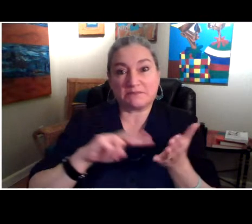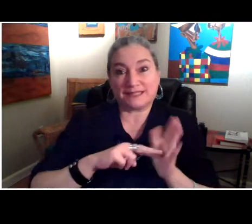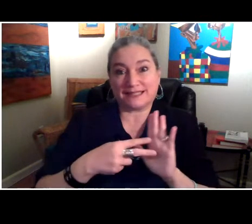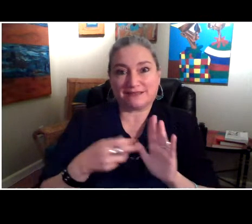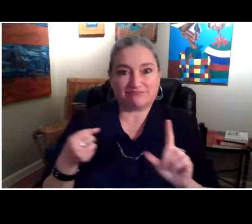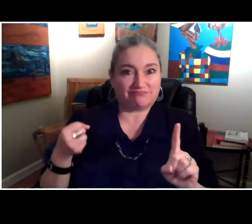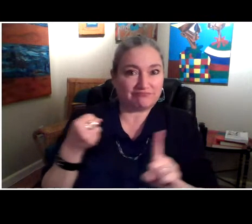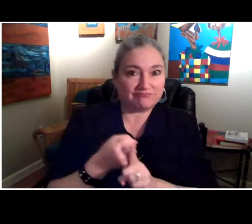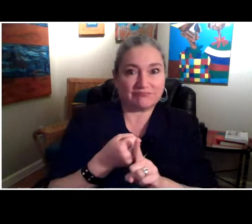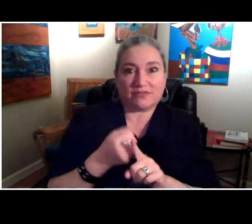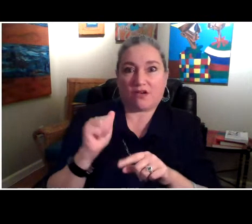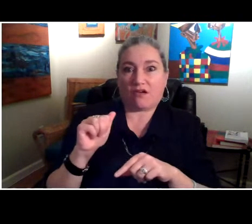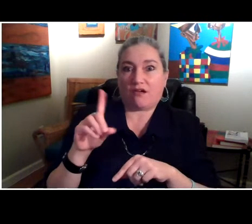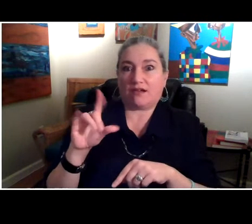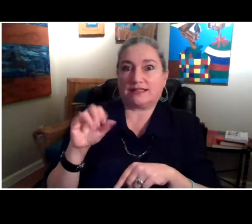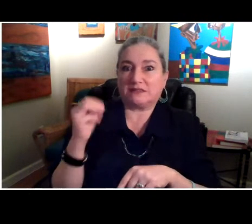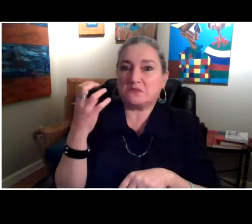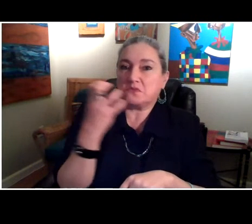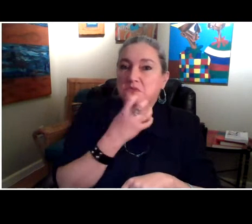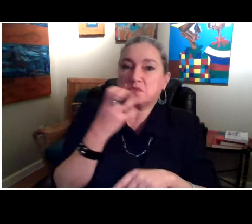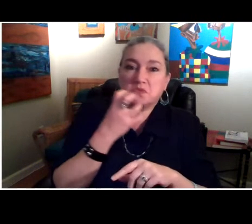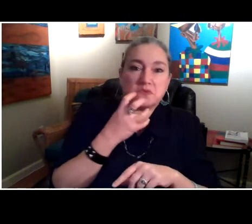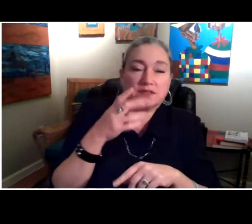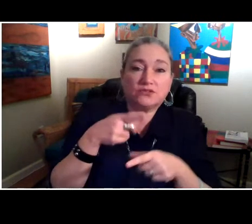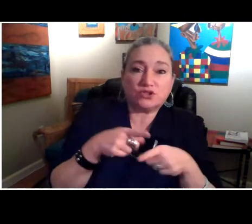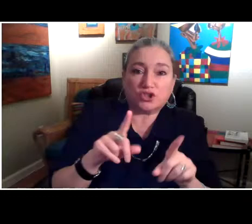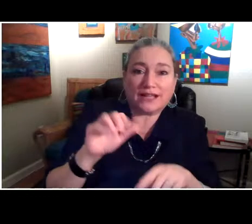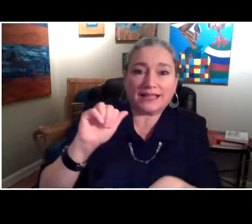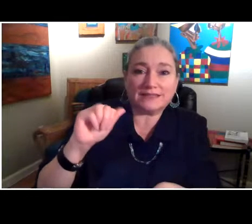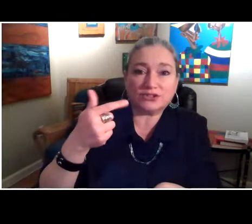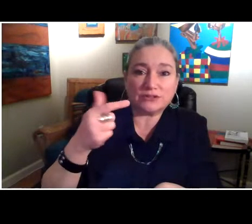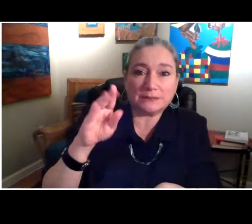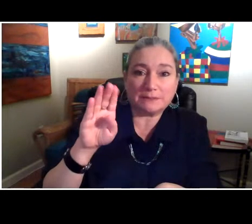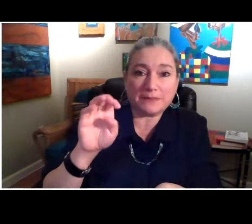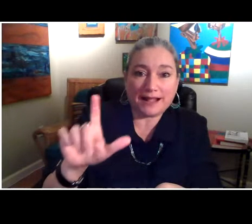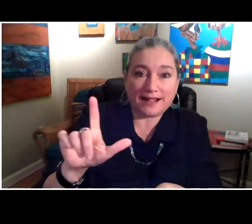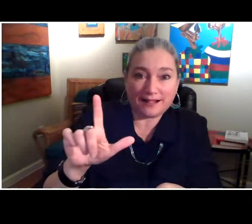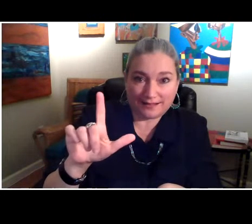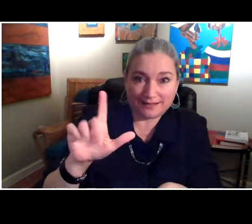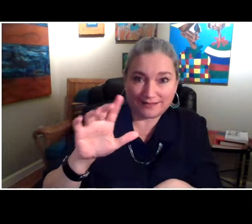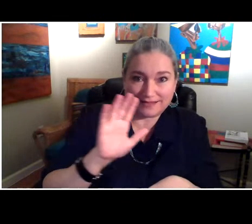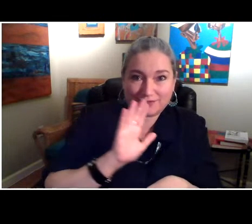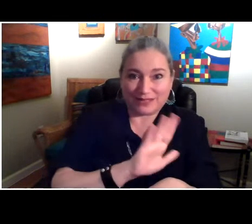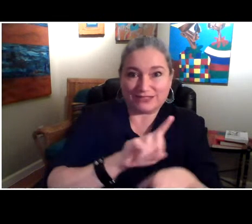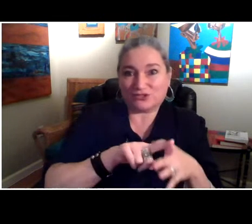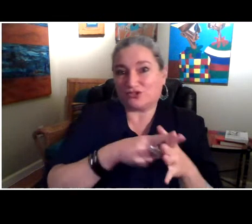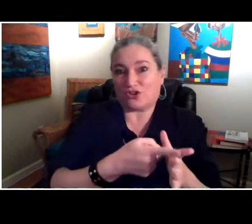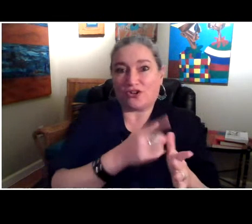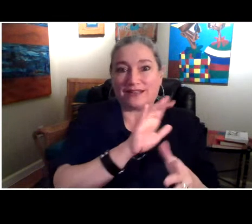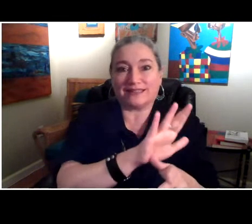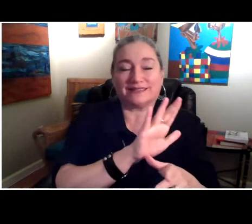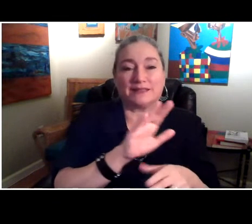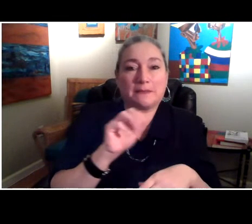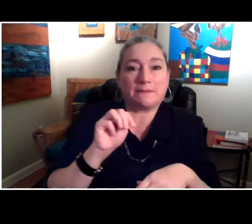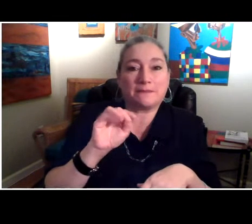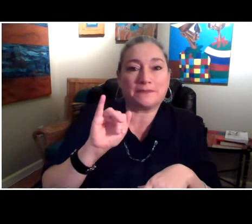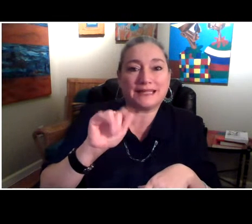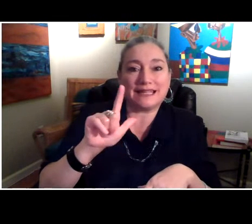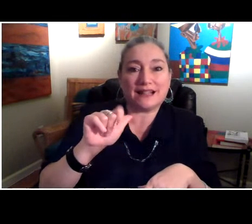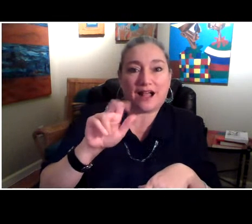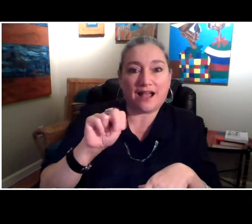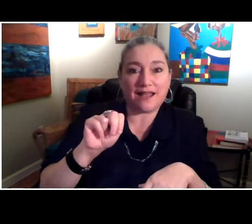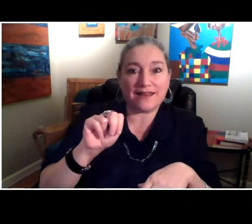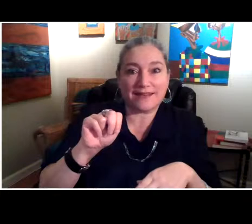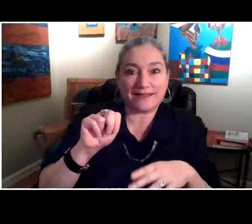2 waves of autism happening. The impacts of autism being very extreme, first